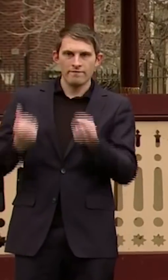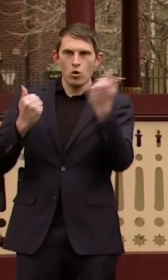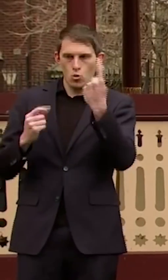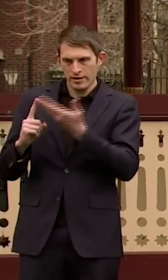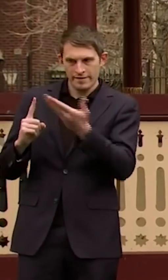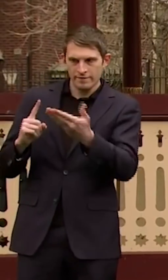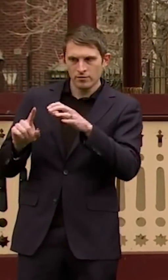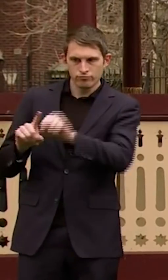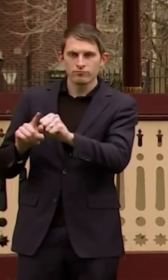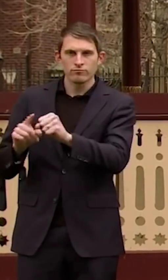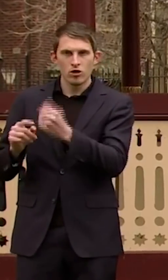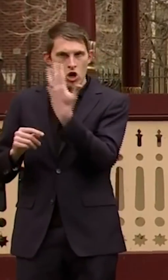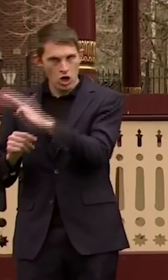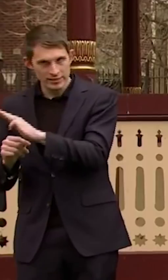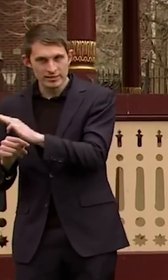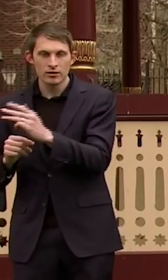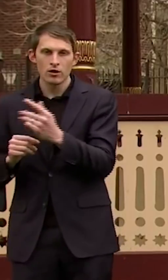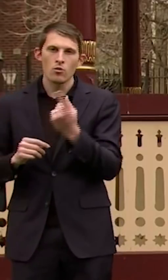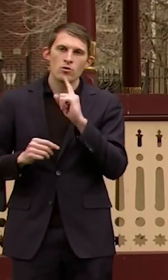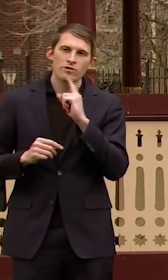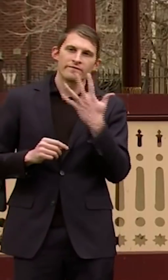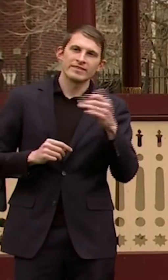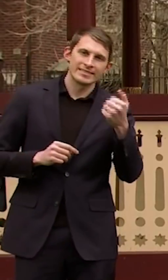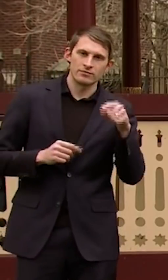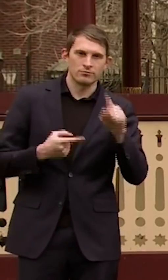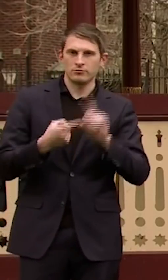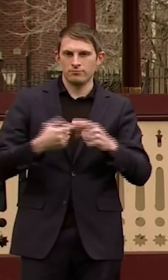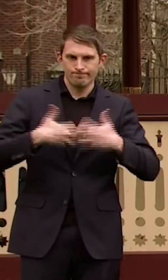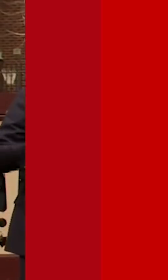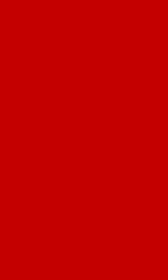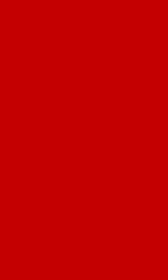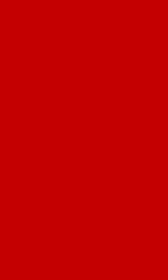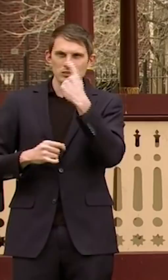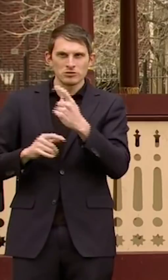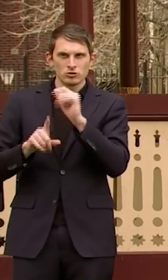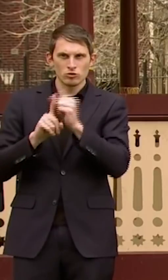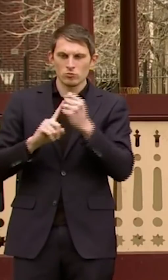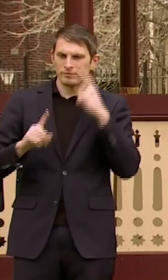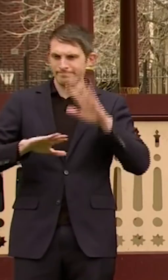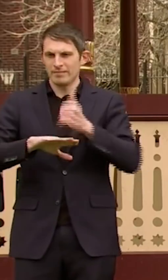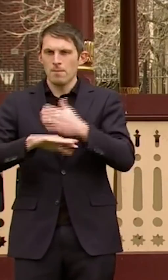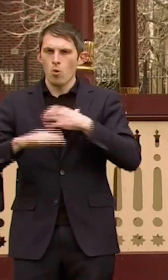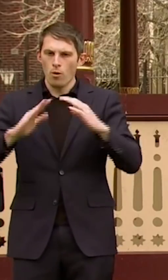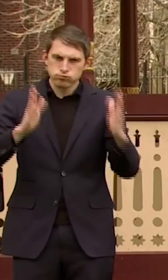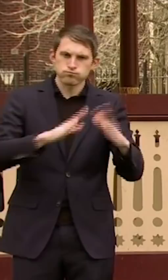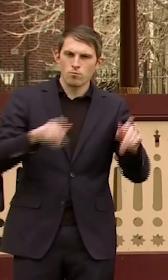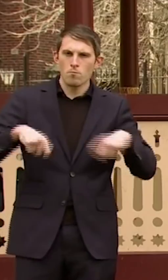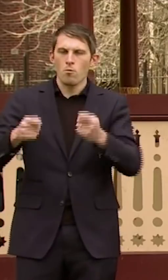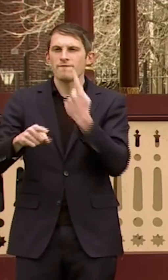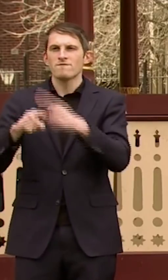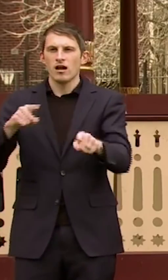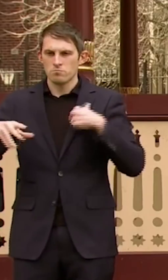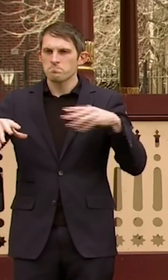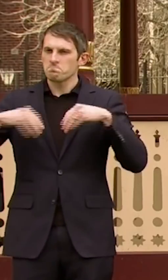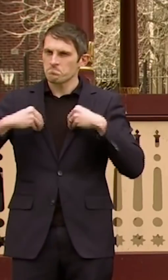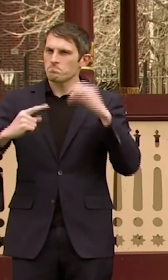known outbreaks and other cases. The rest are under investigation by our public health team. I want to make a couple of comments in relation to some reporting last night in